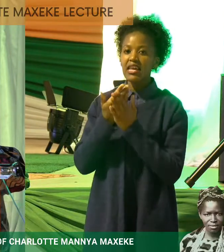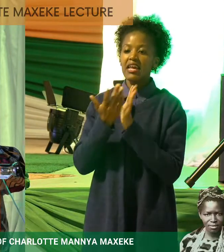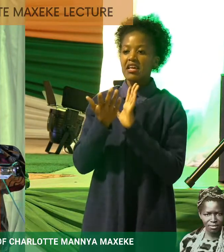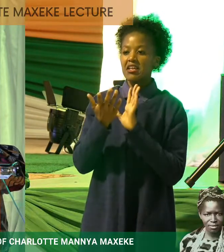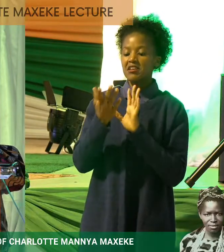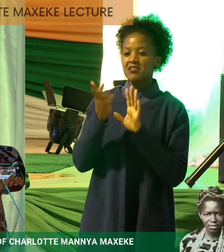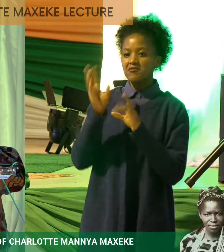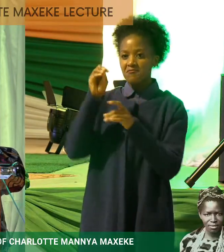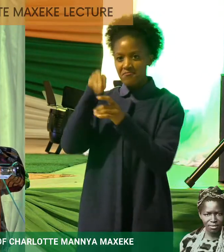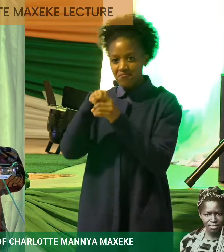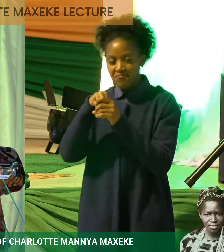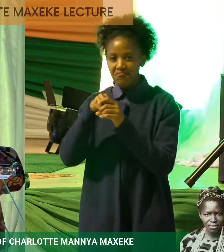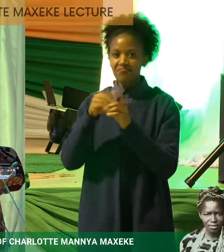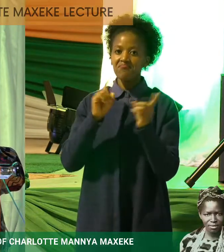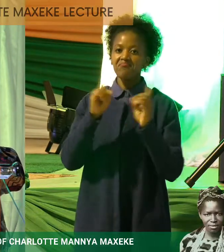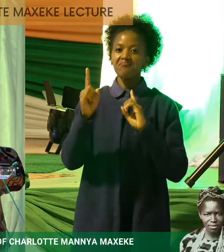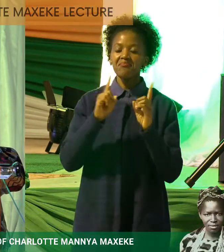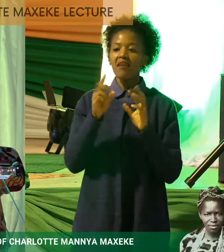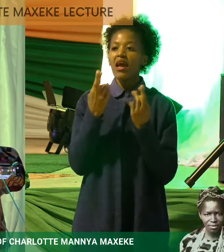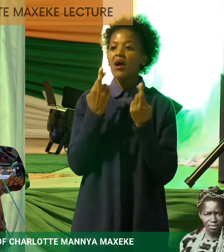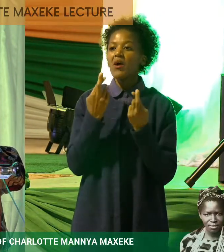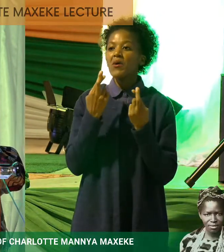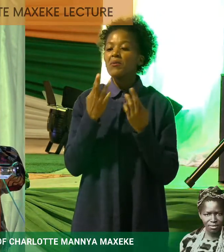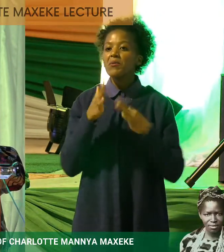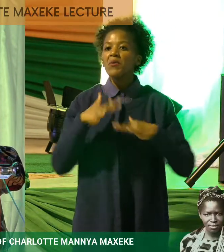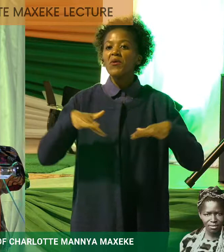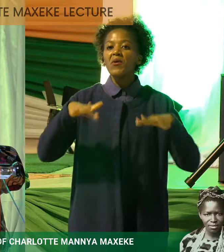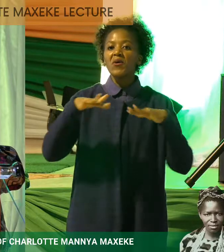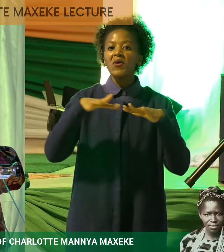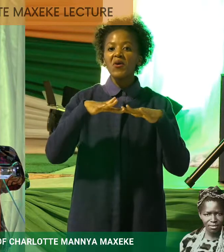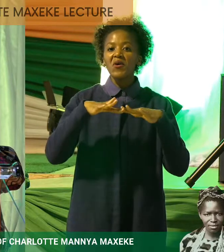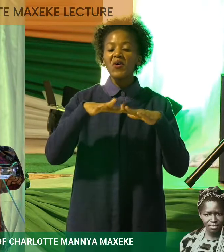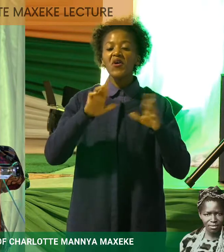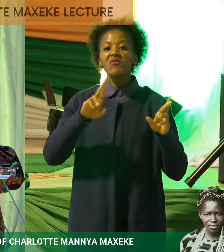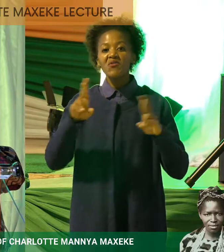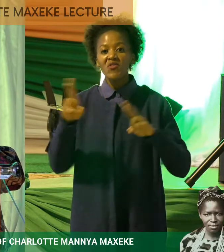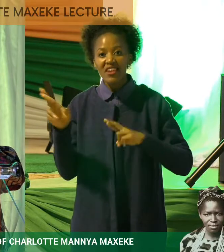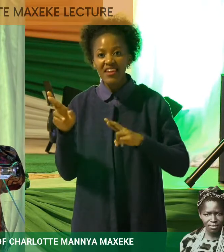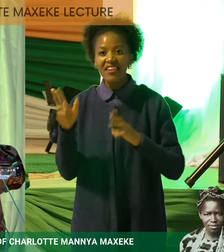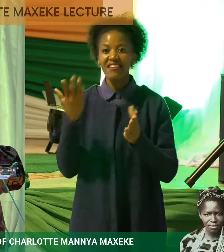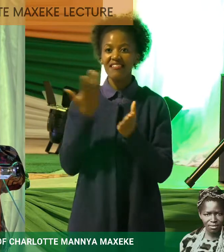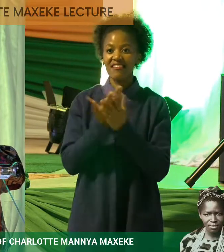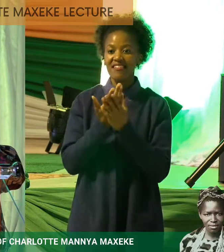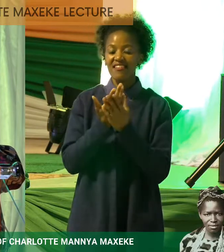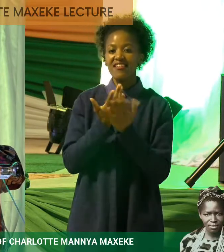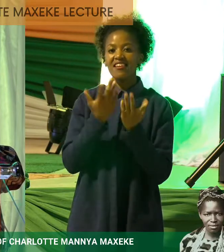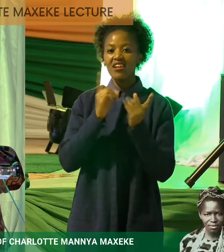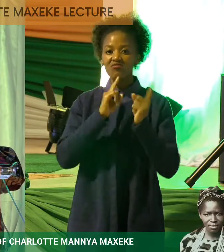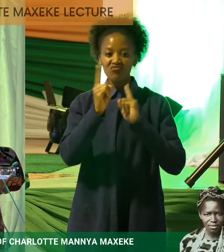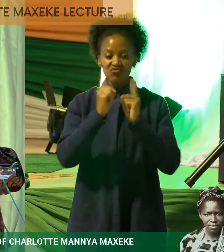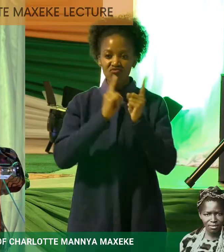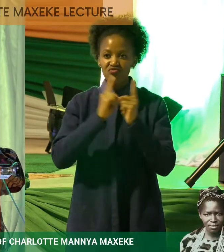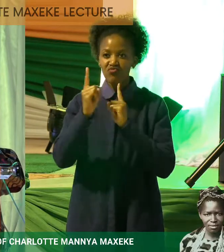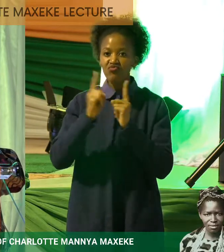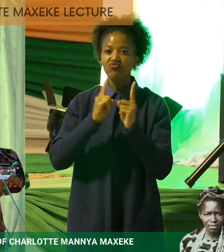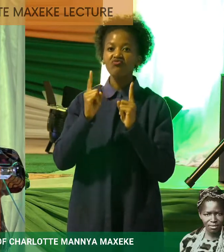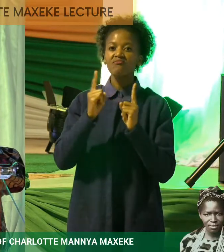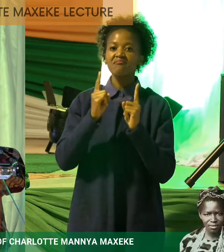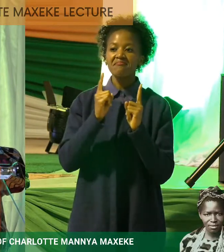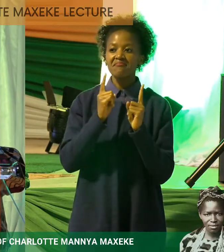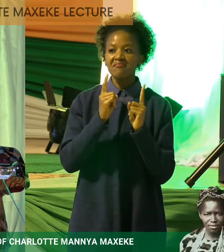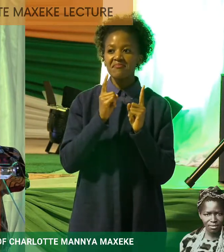interactive. And I hope Uguti we are all ready to interact with the conversation that took part